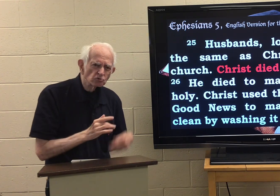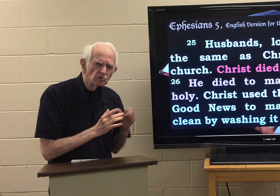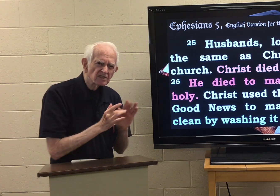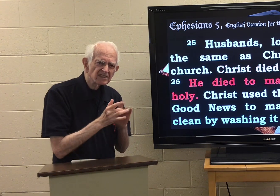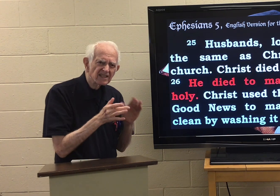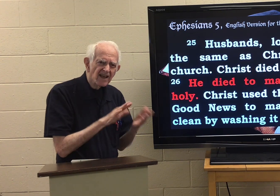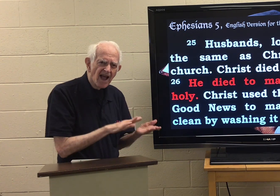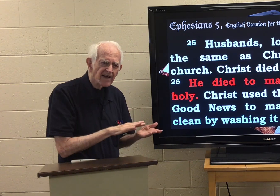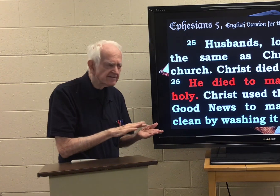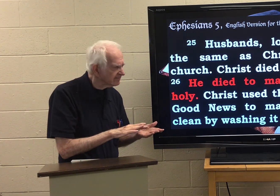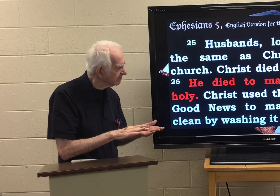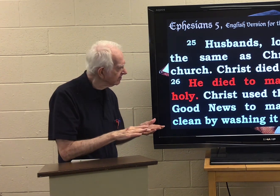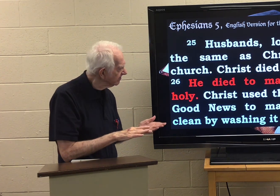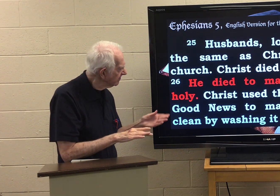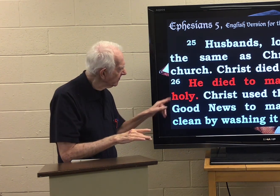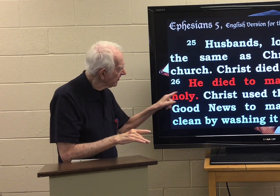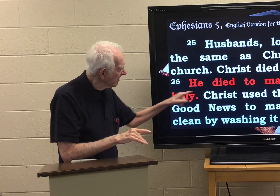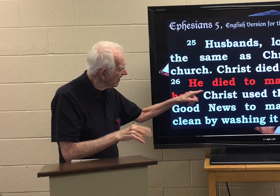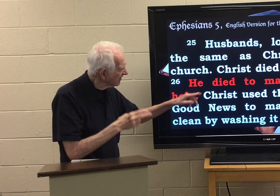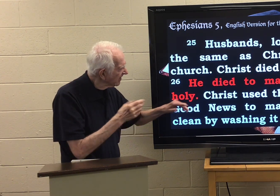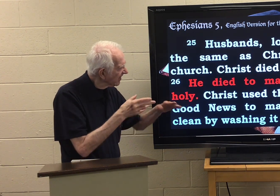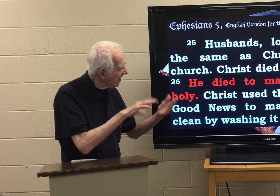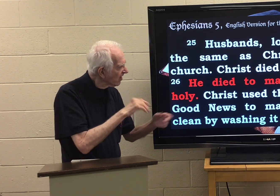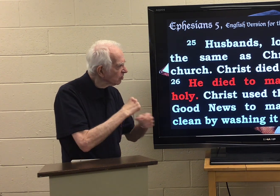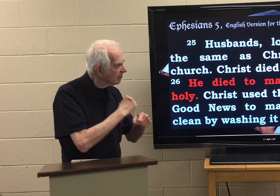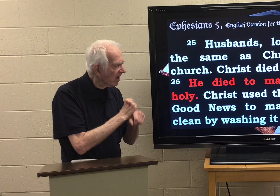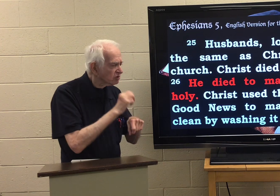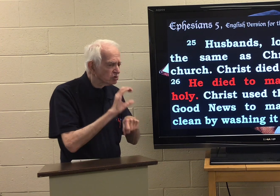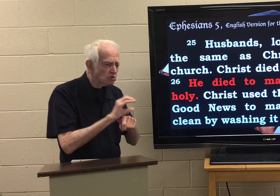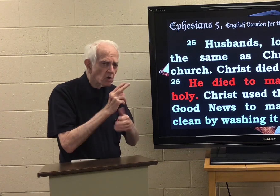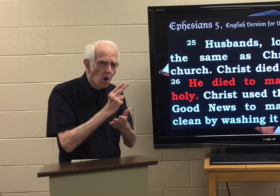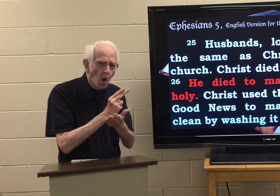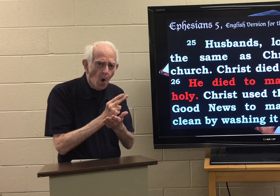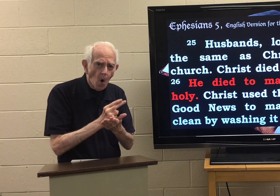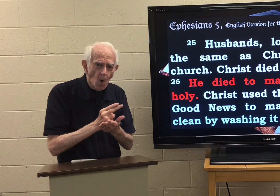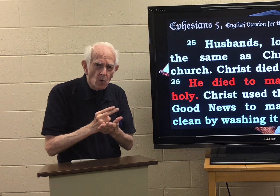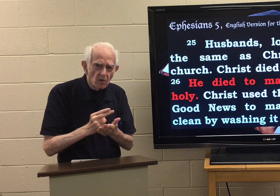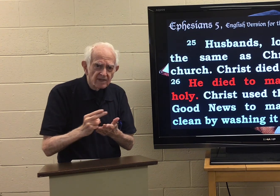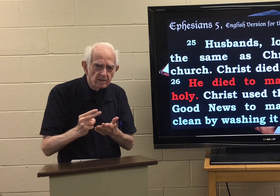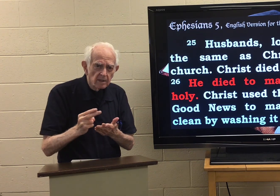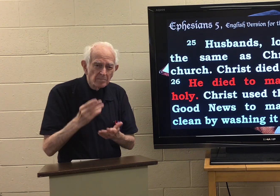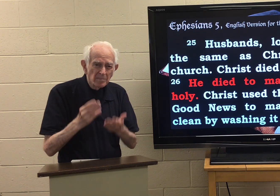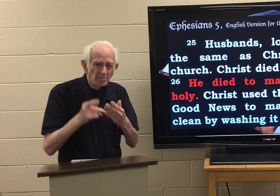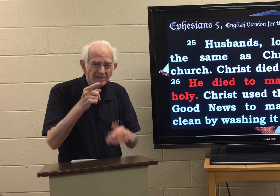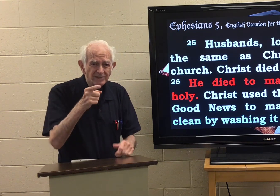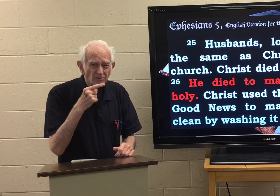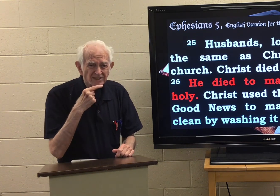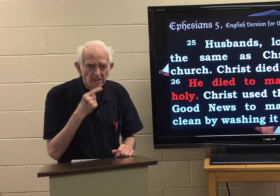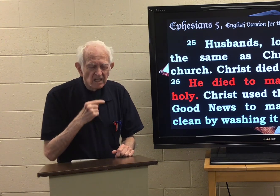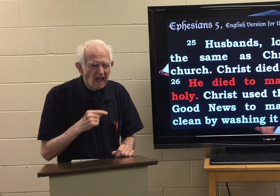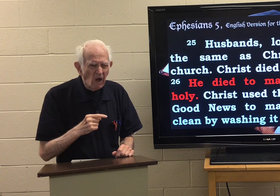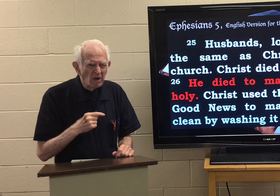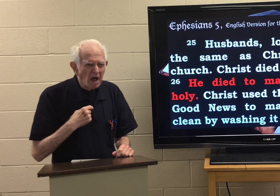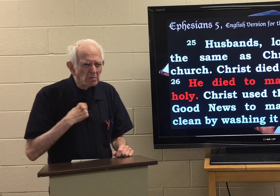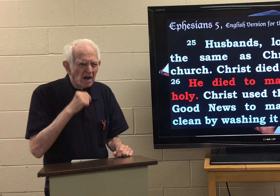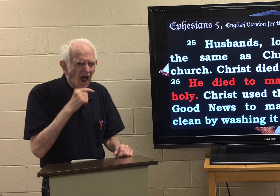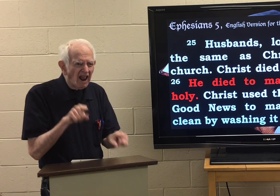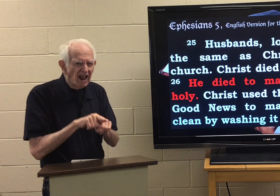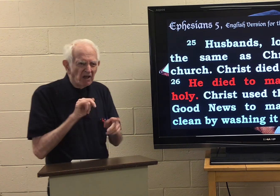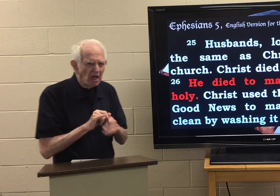So why did Jesus die? He died to make the church holy. You say, what?